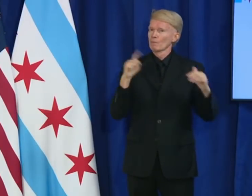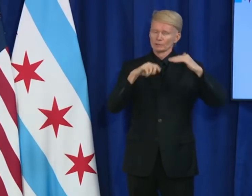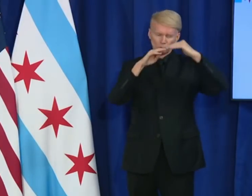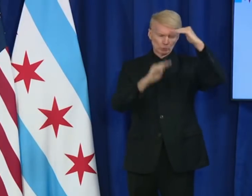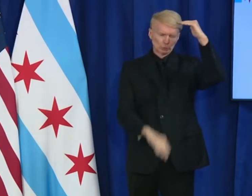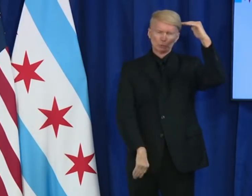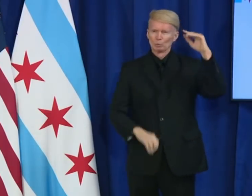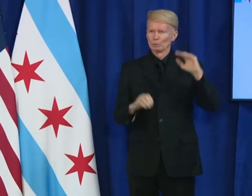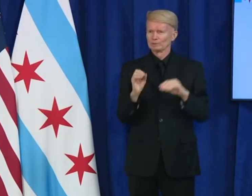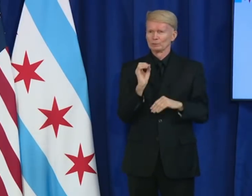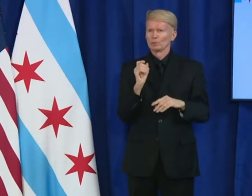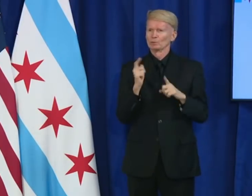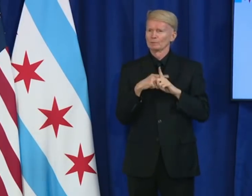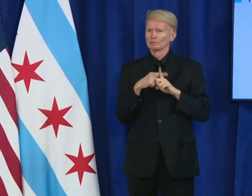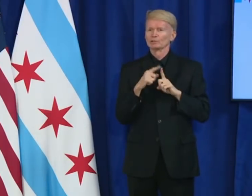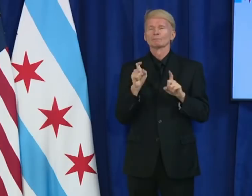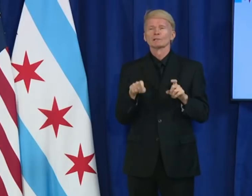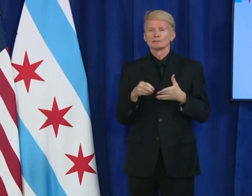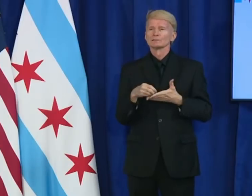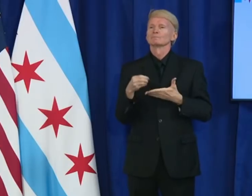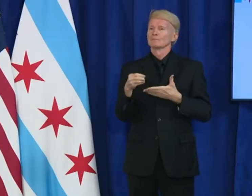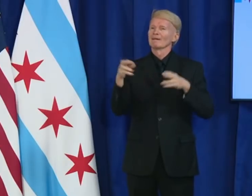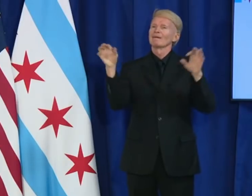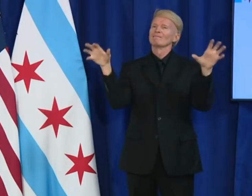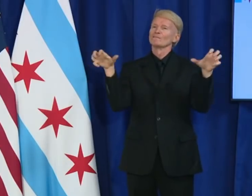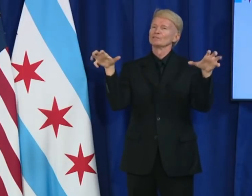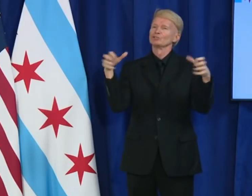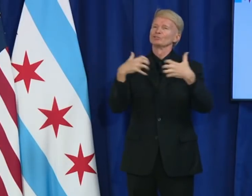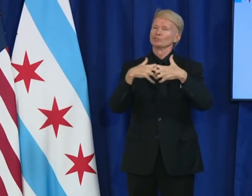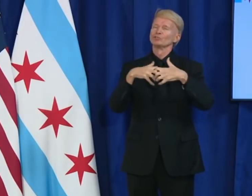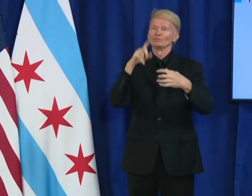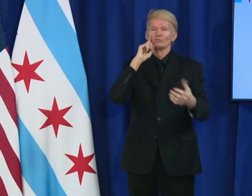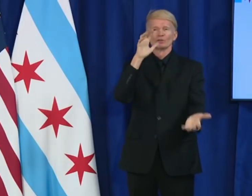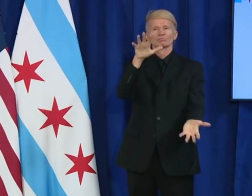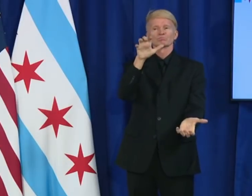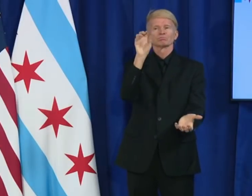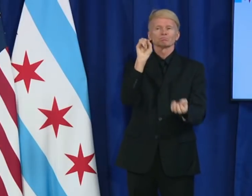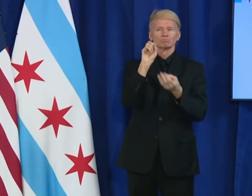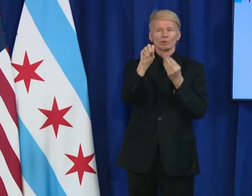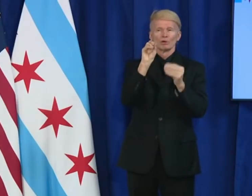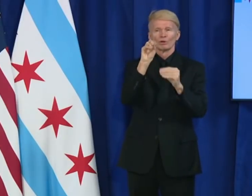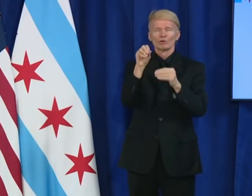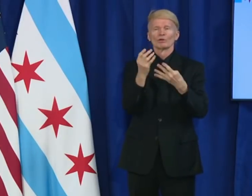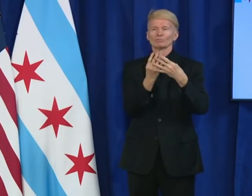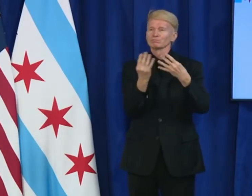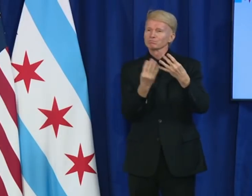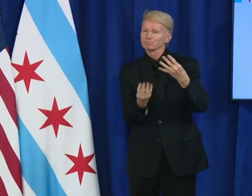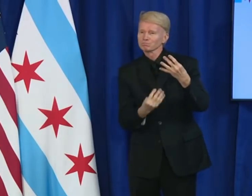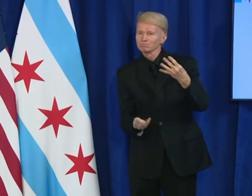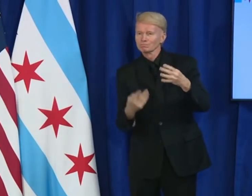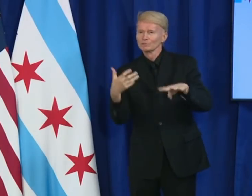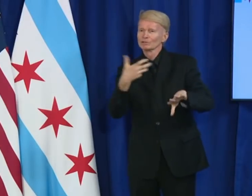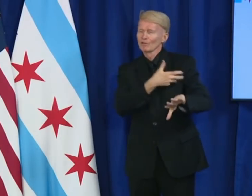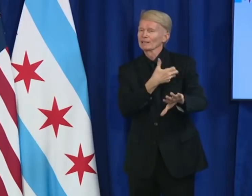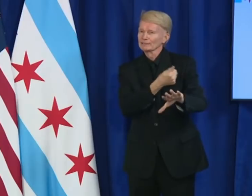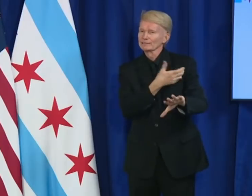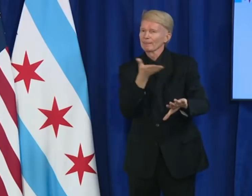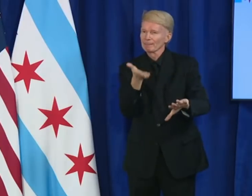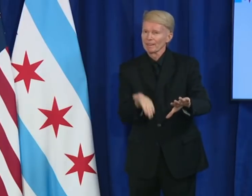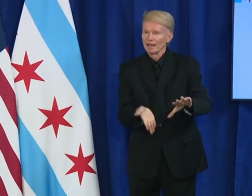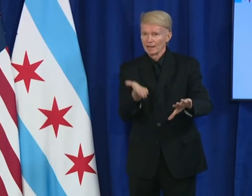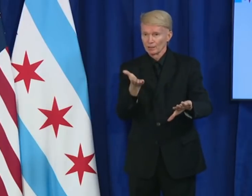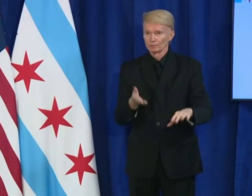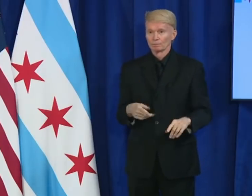storage, and so we have freezers that can maintain that temperature. We've also been doing a lot of logistical